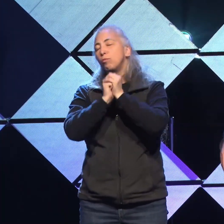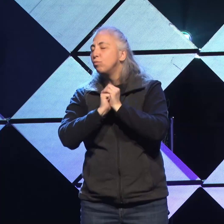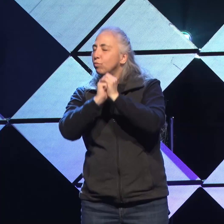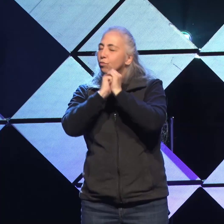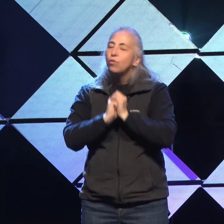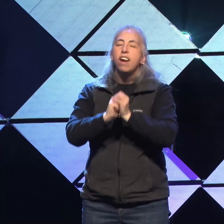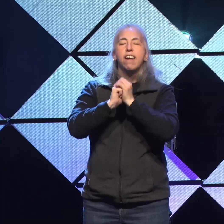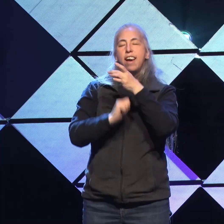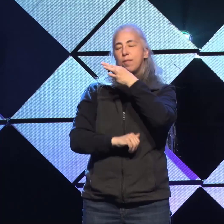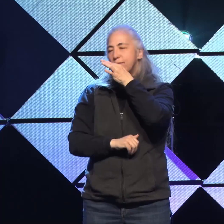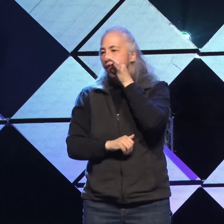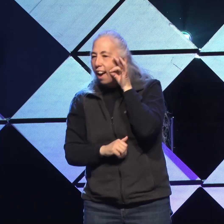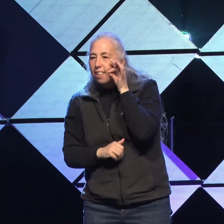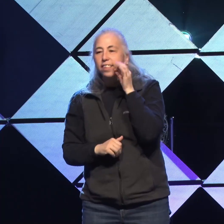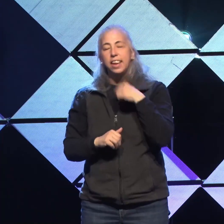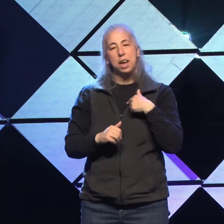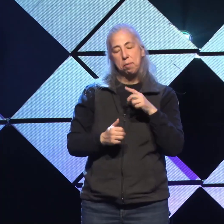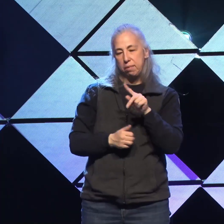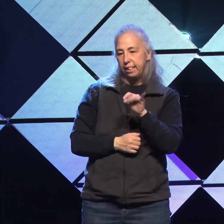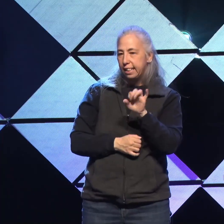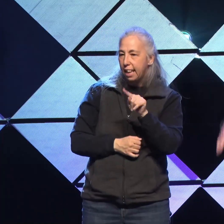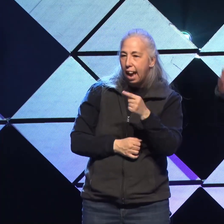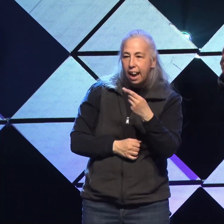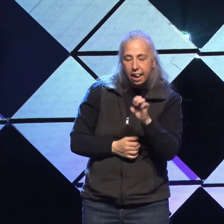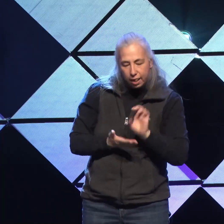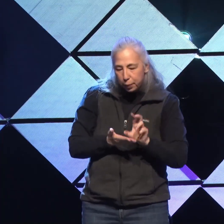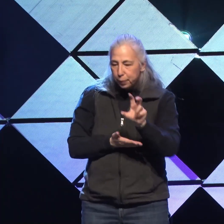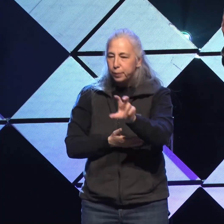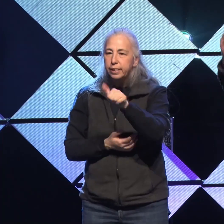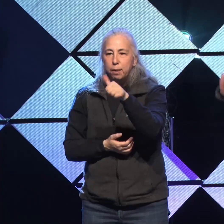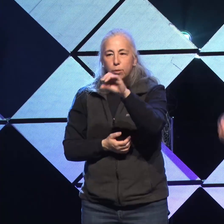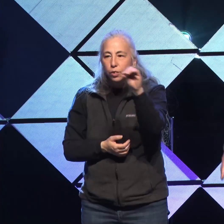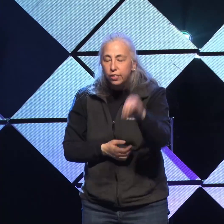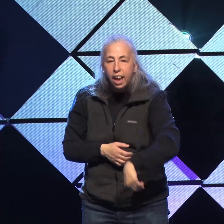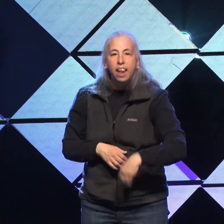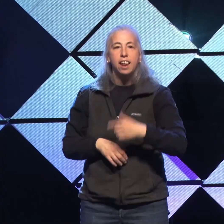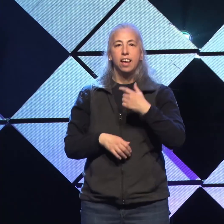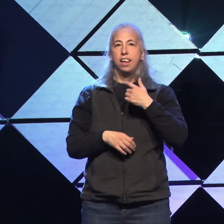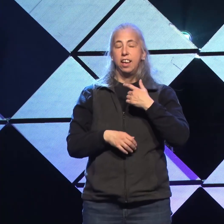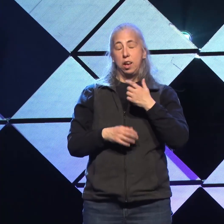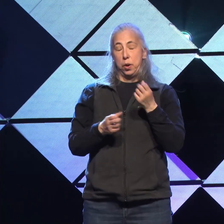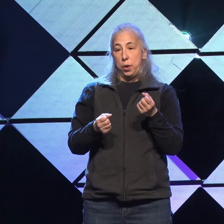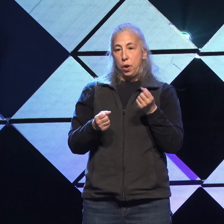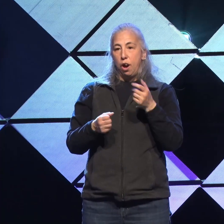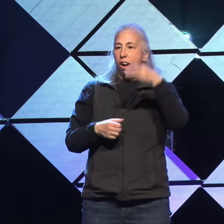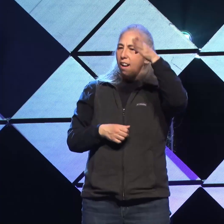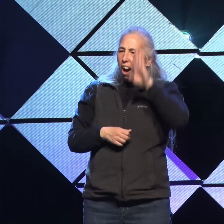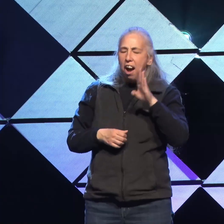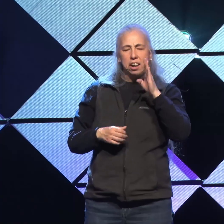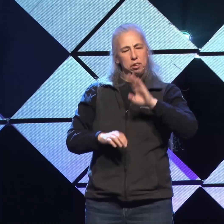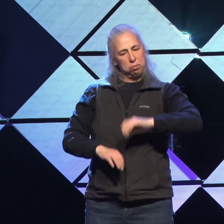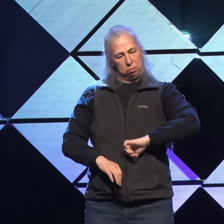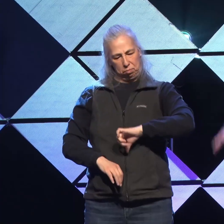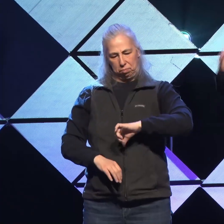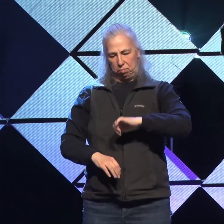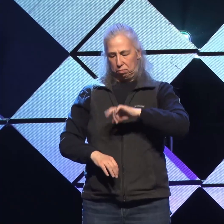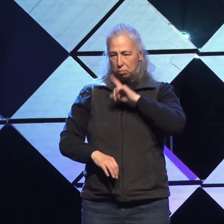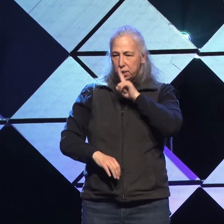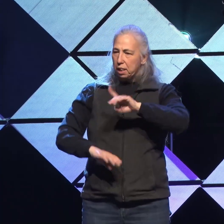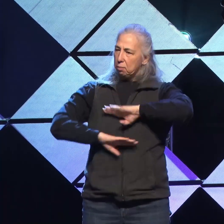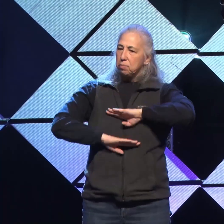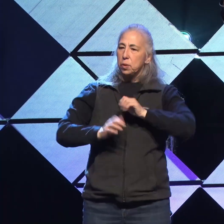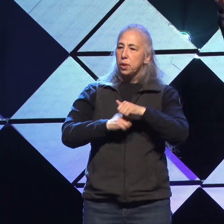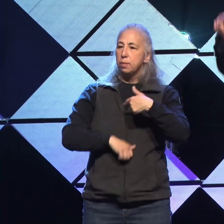I'm fasting. I'm tithing. I'm doing extra credit work. God is so pleased with me. My spiritual